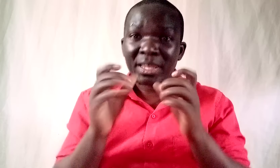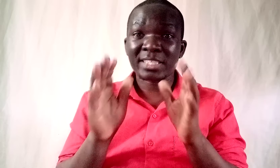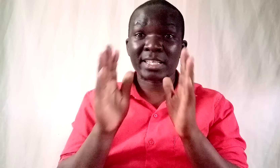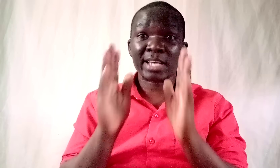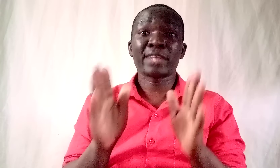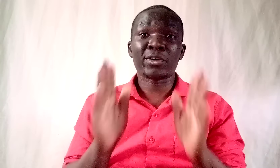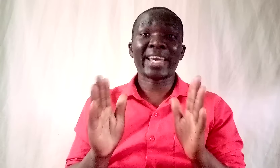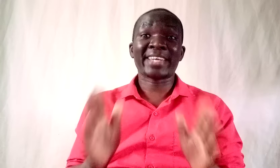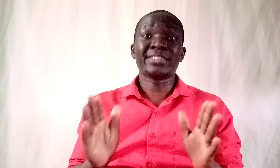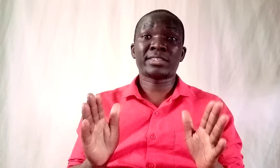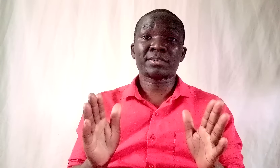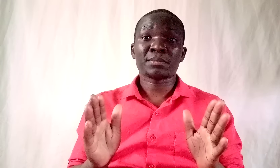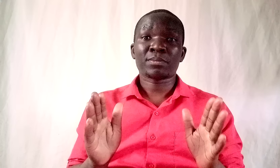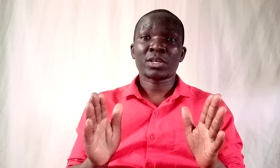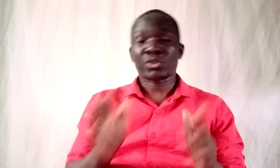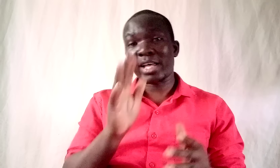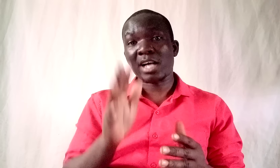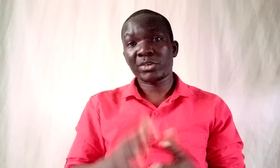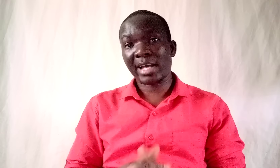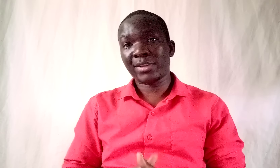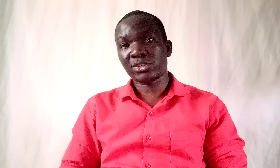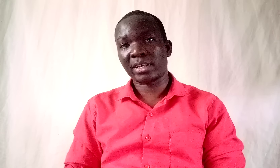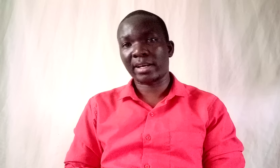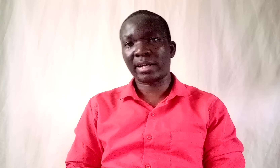That's the sign for AIDS. So that's how we sign those